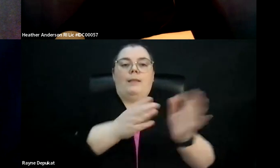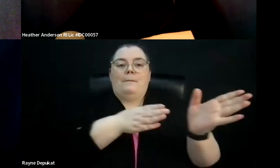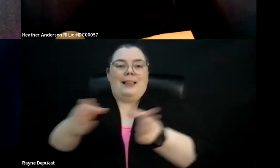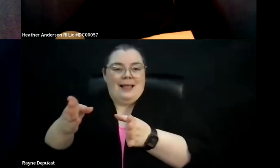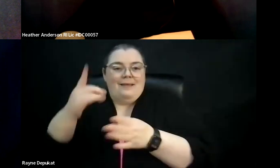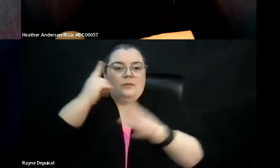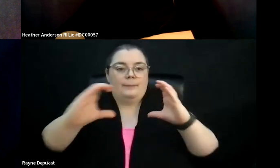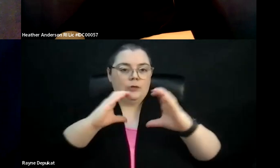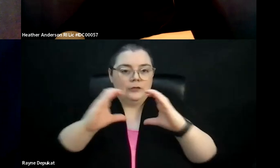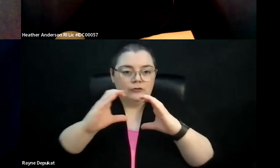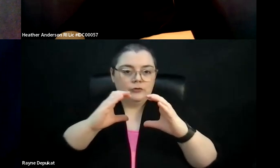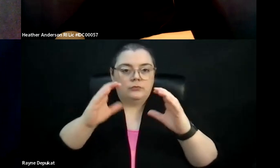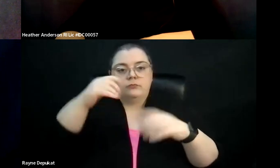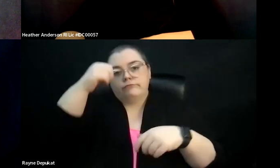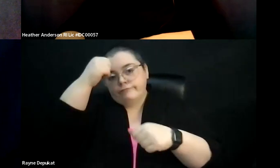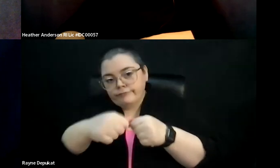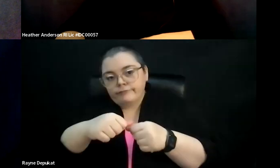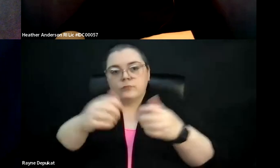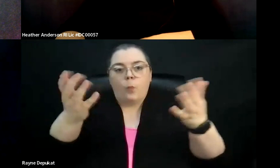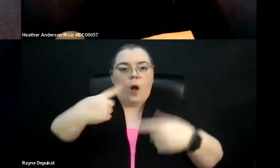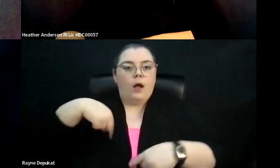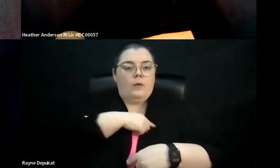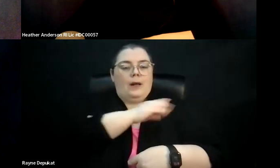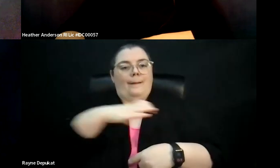And we always start the meeting with the plan for communication.